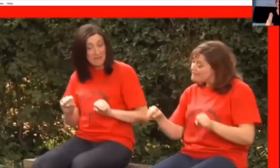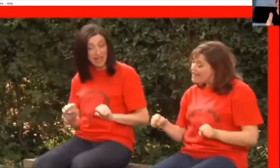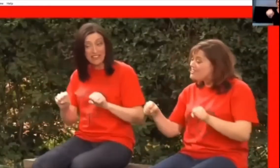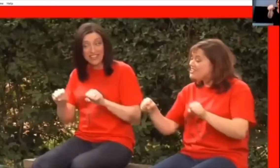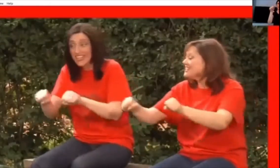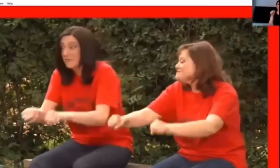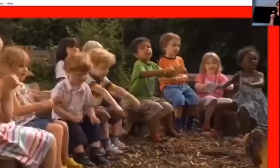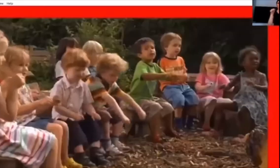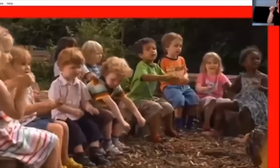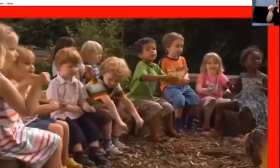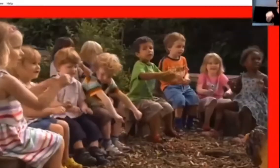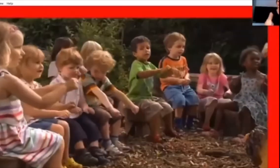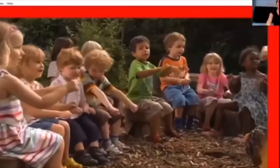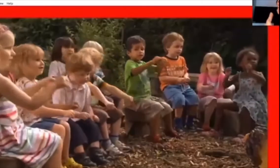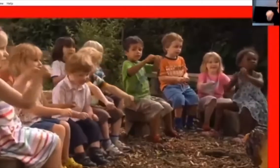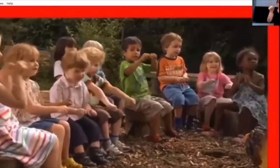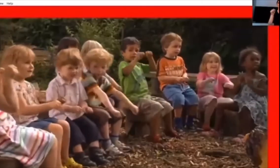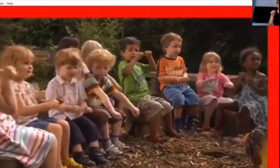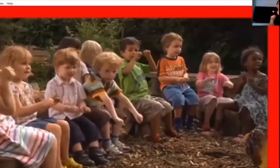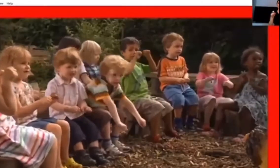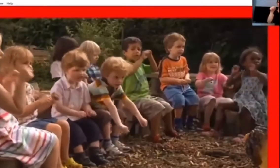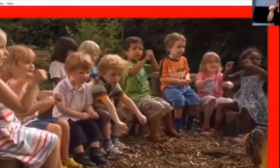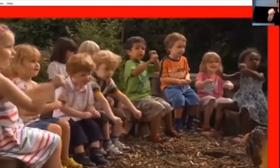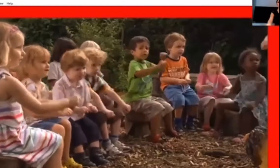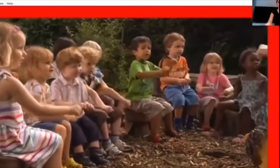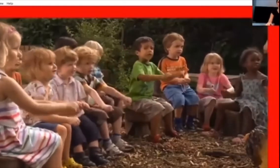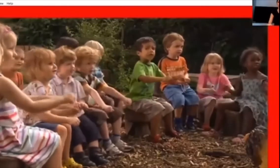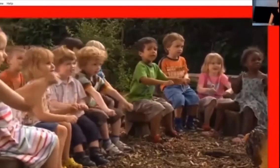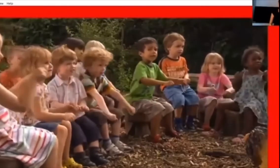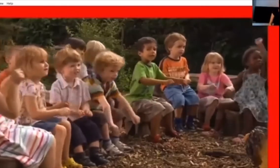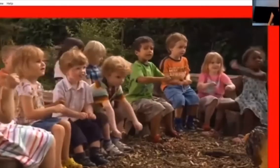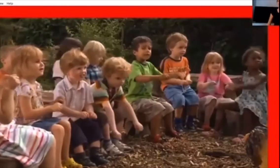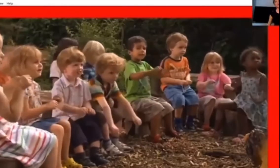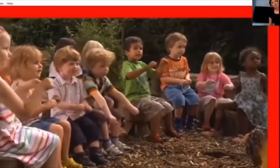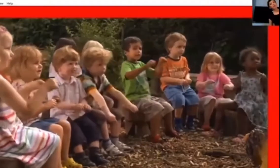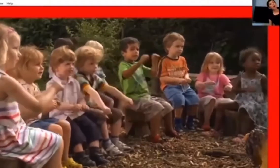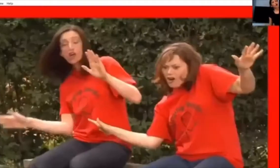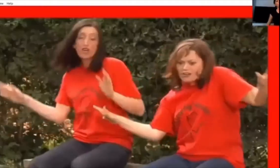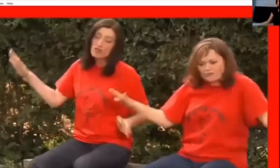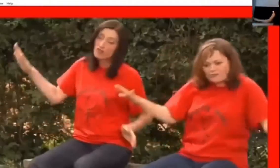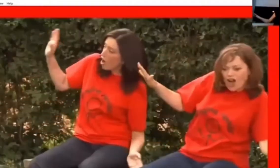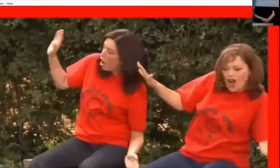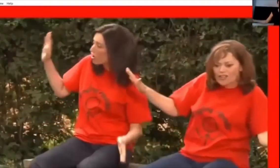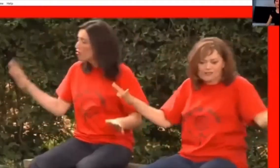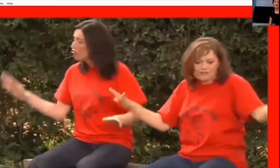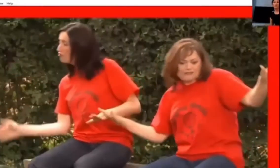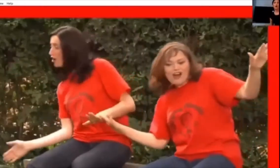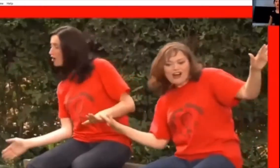merrily, merrily, life is but a dream. Rock, rock,